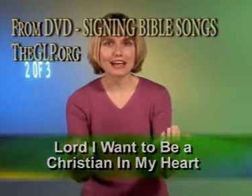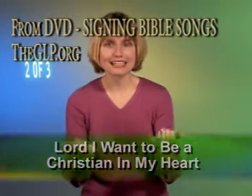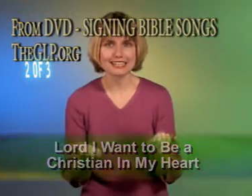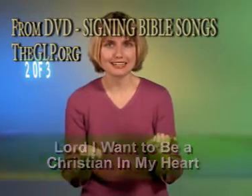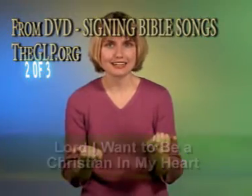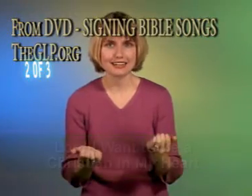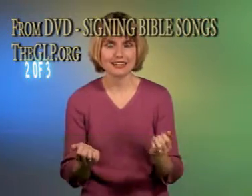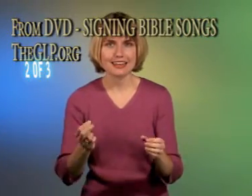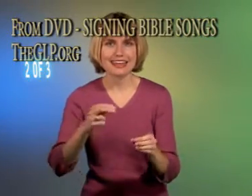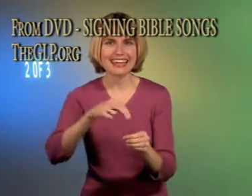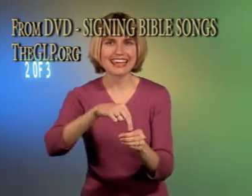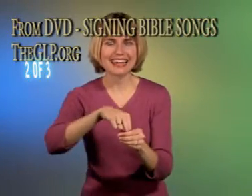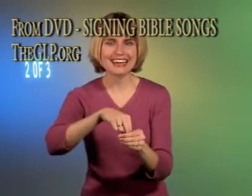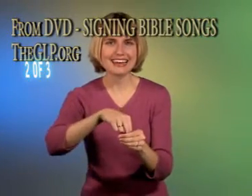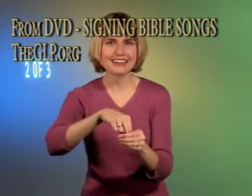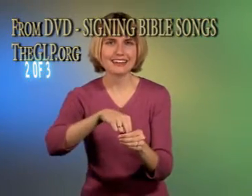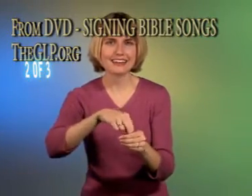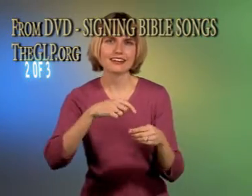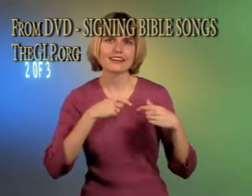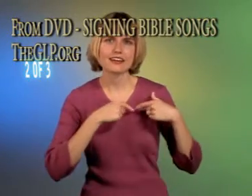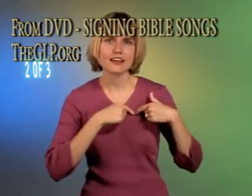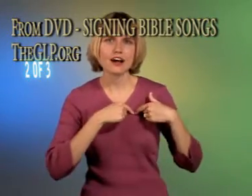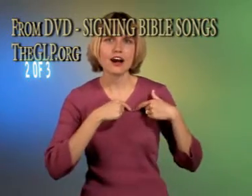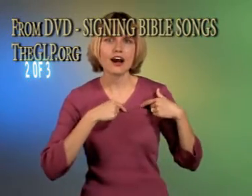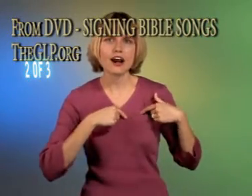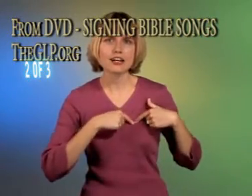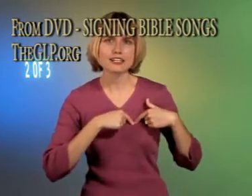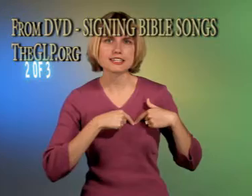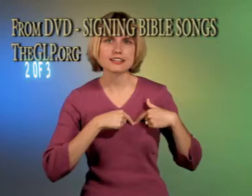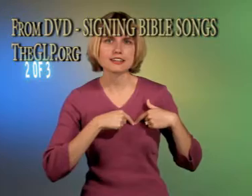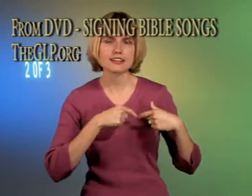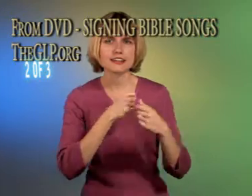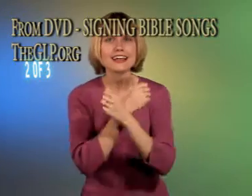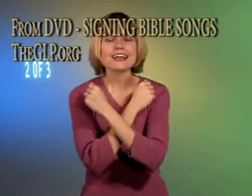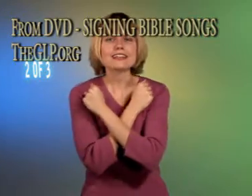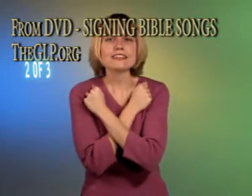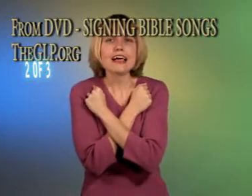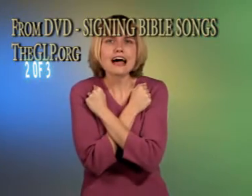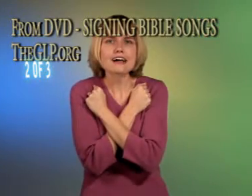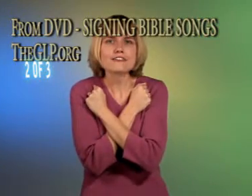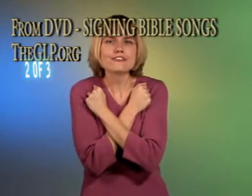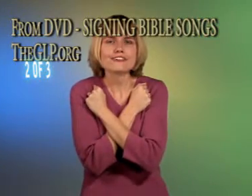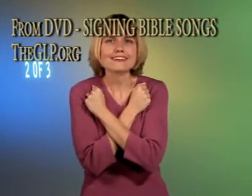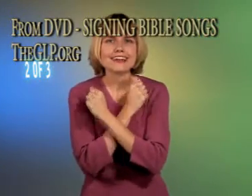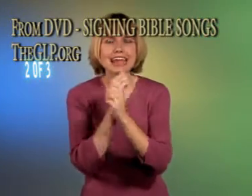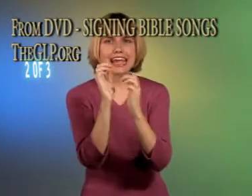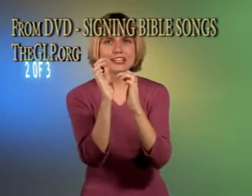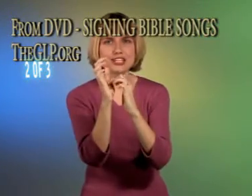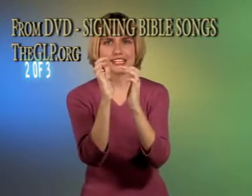want, in, heart, love, and